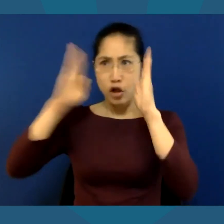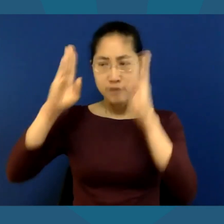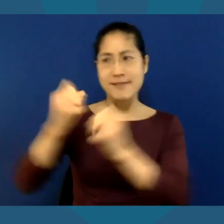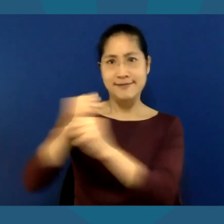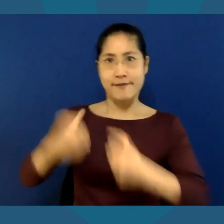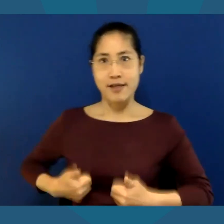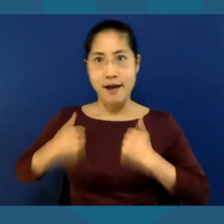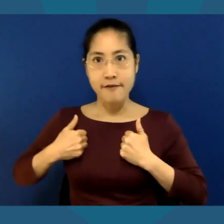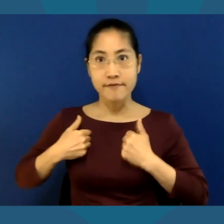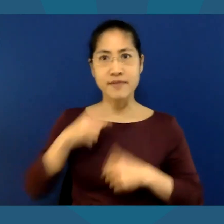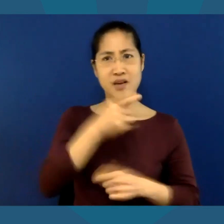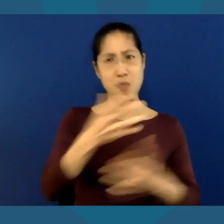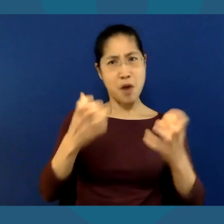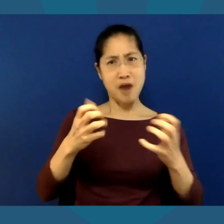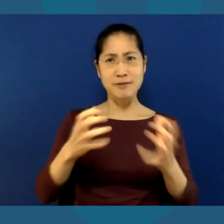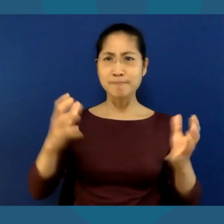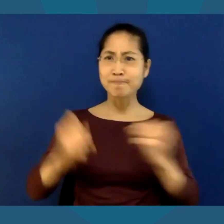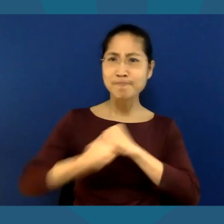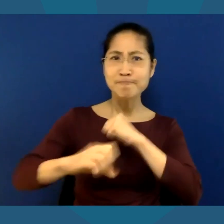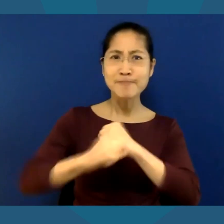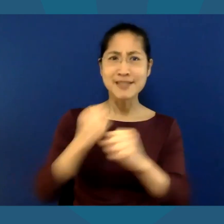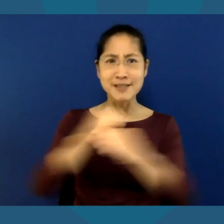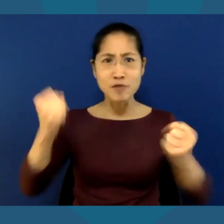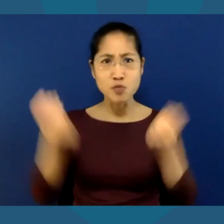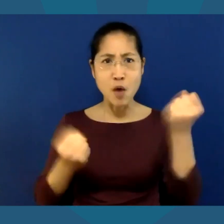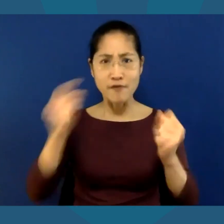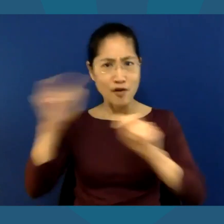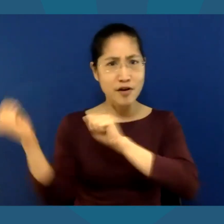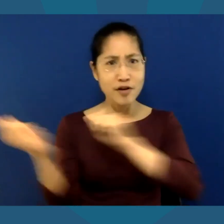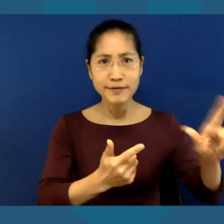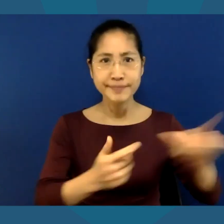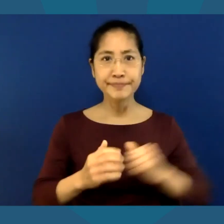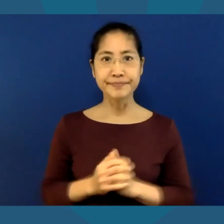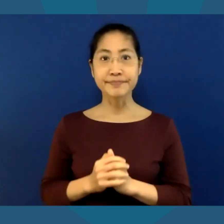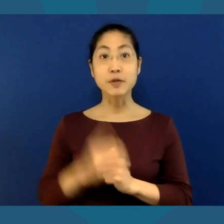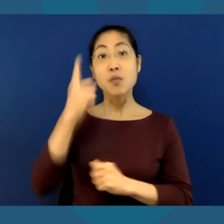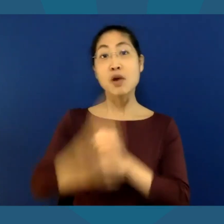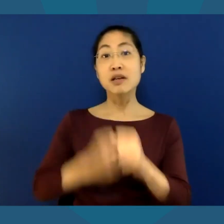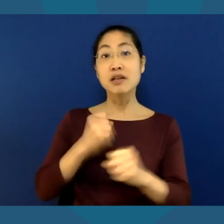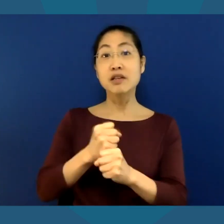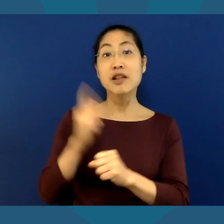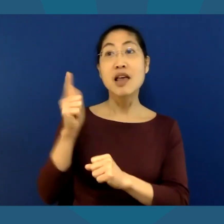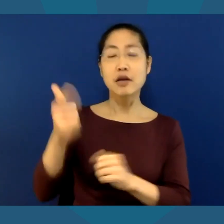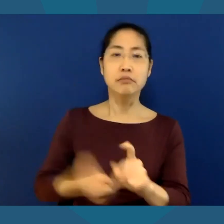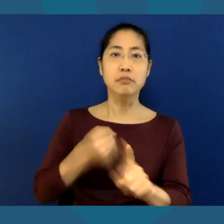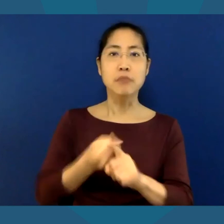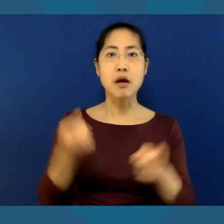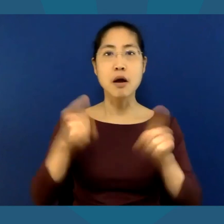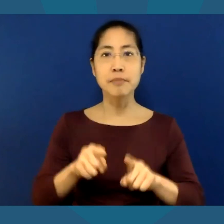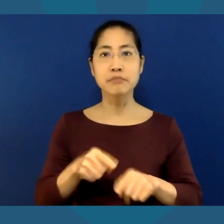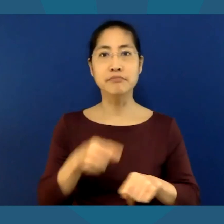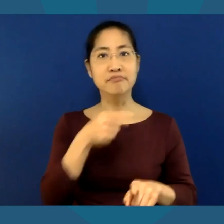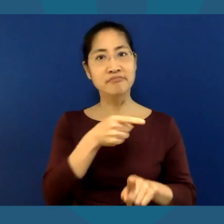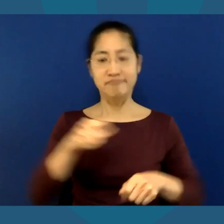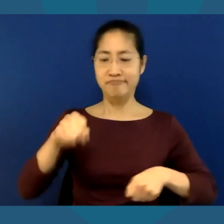which fosters an environment of safety for all who utilize our public roads. A year later,